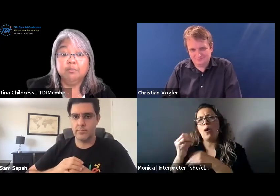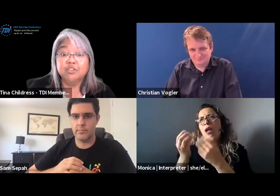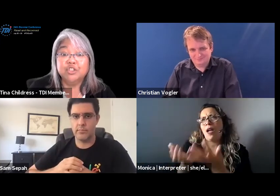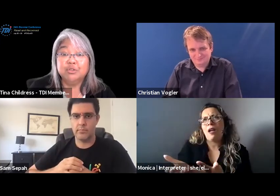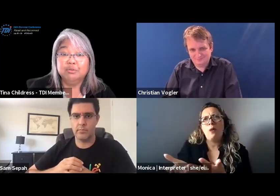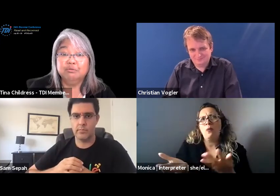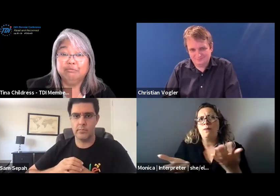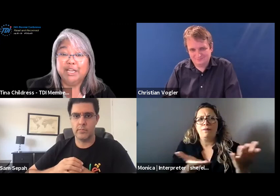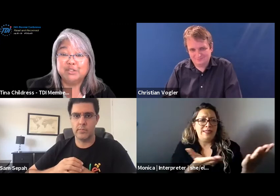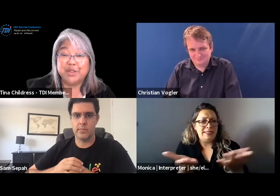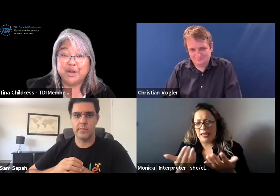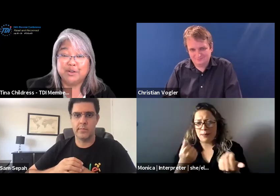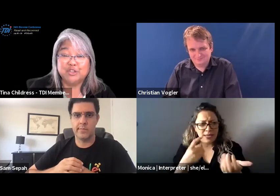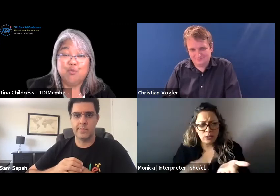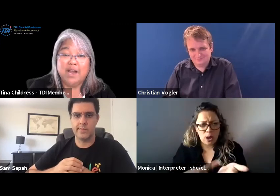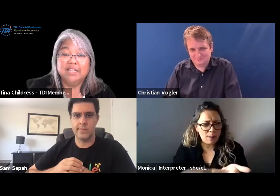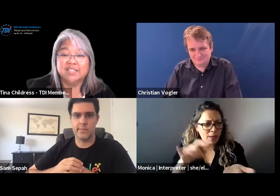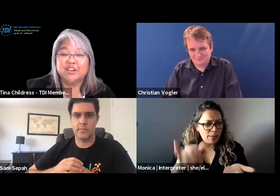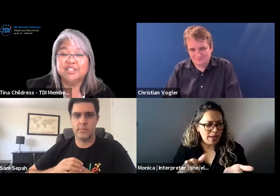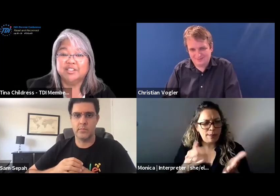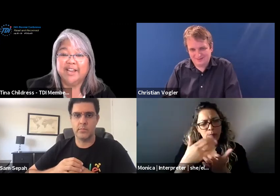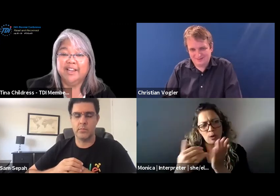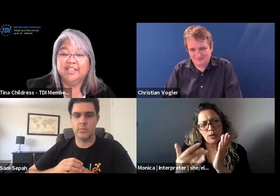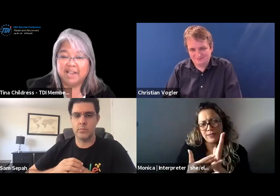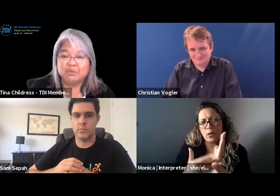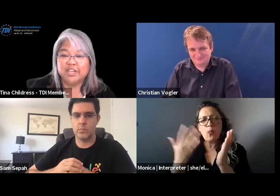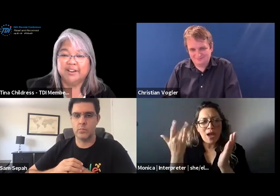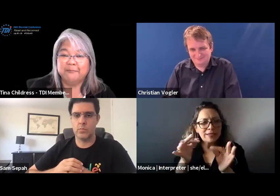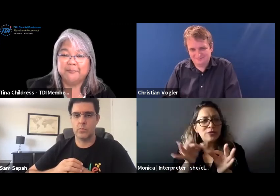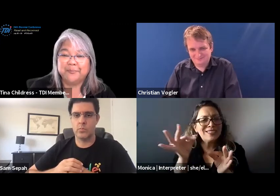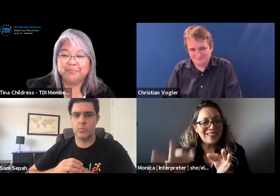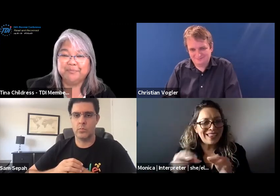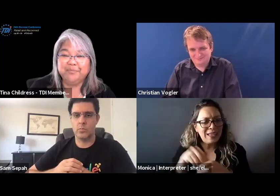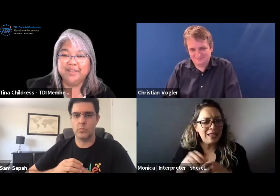able to answer that question? Why is there a delay in captioning?